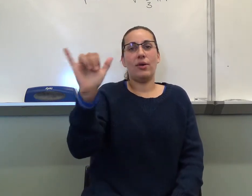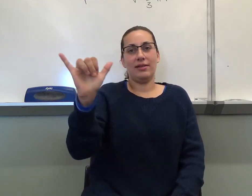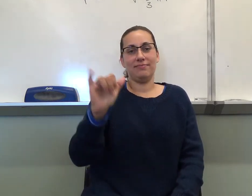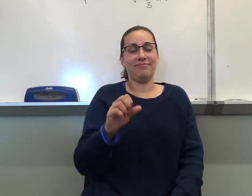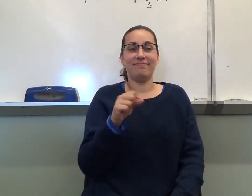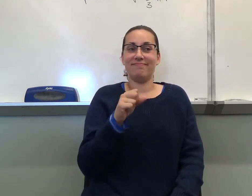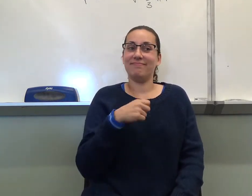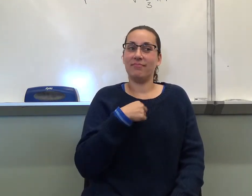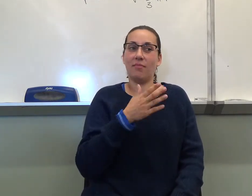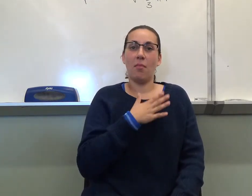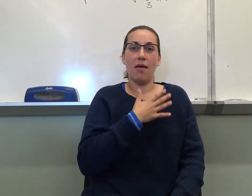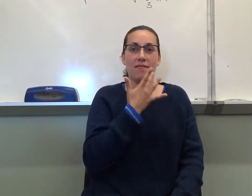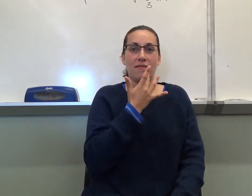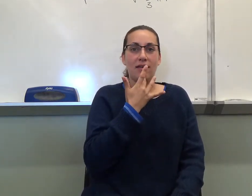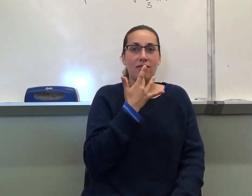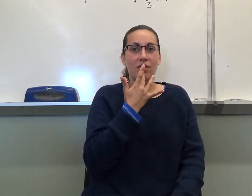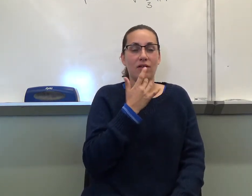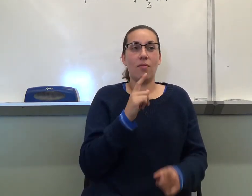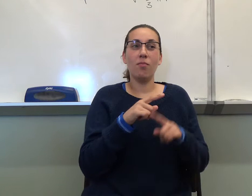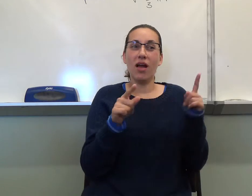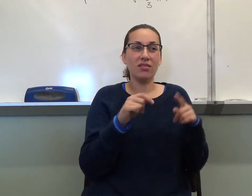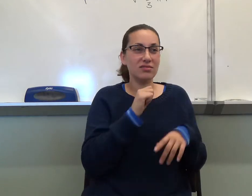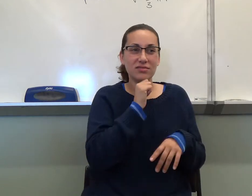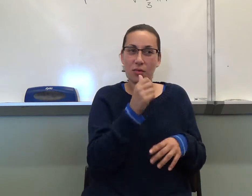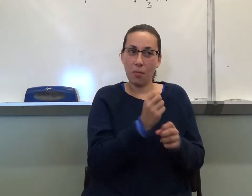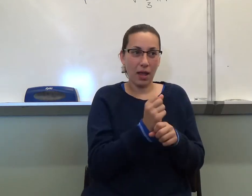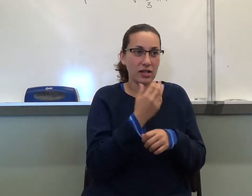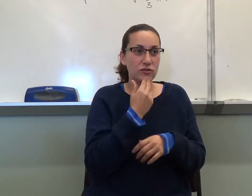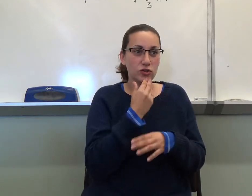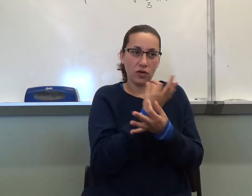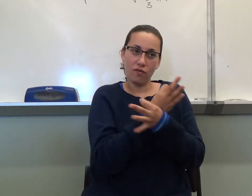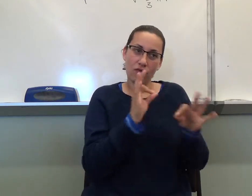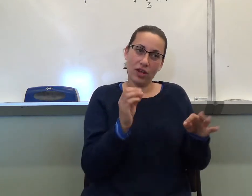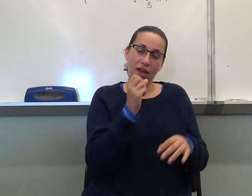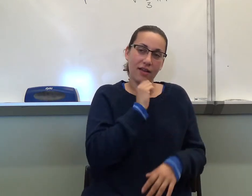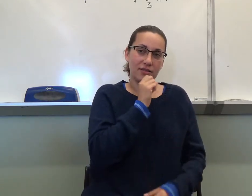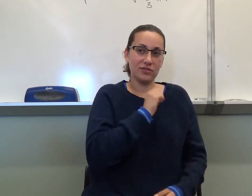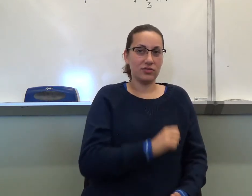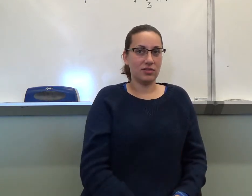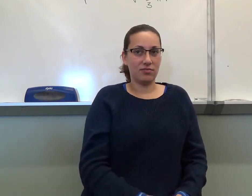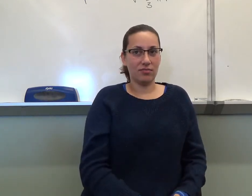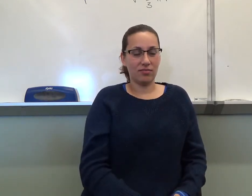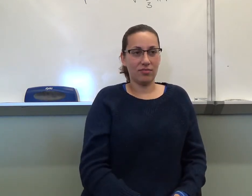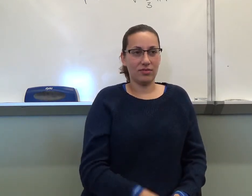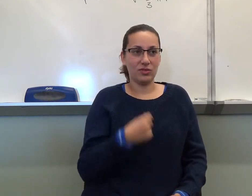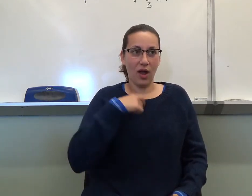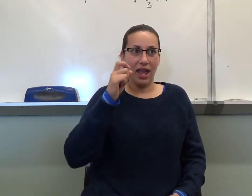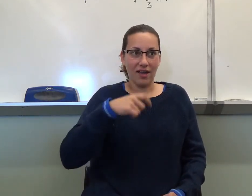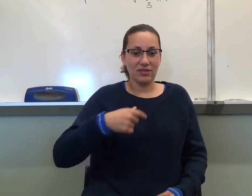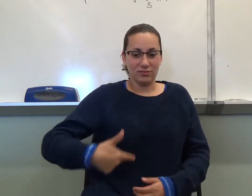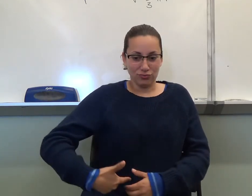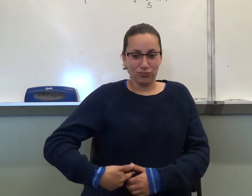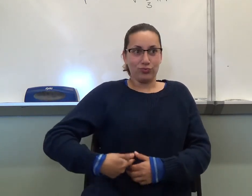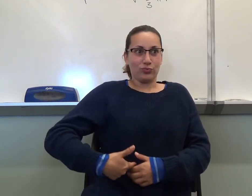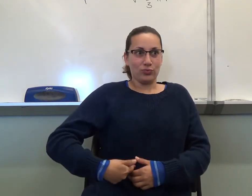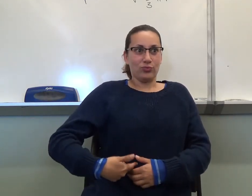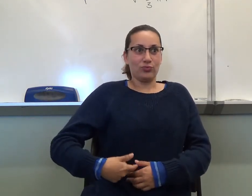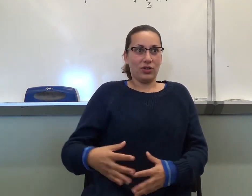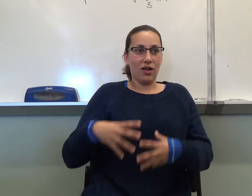well, it looks to me like about 950 million CDs. It says 1 CD is